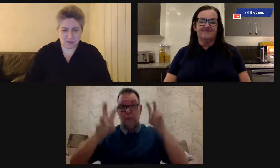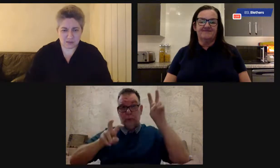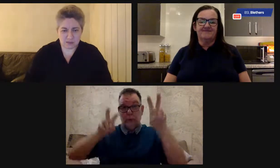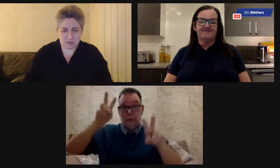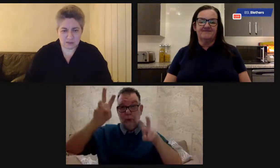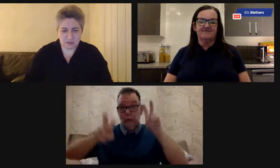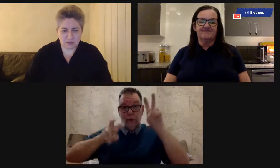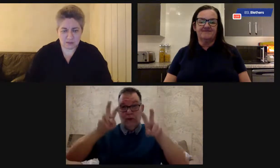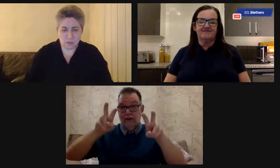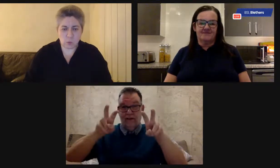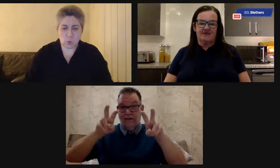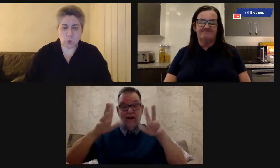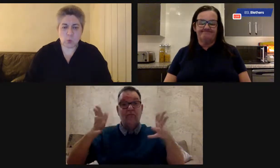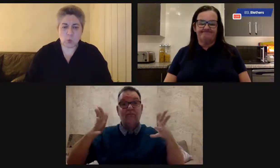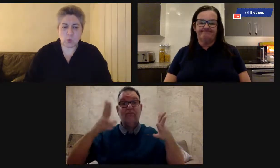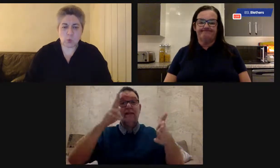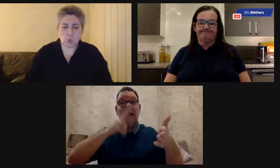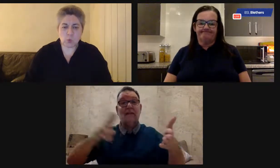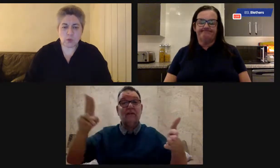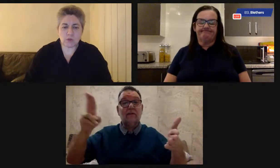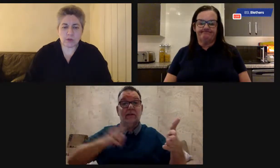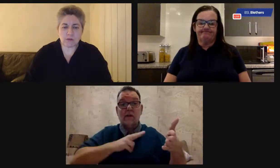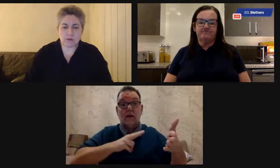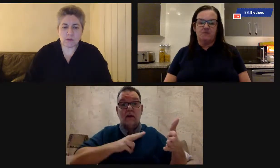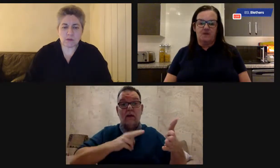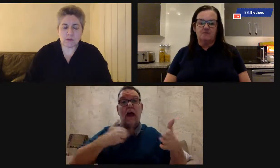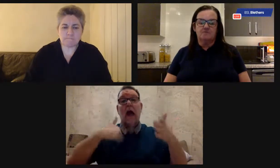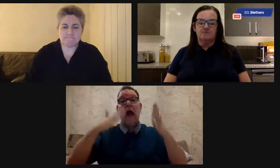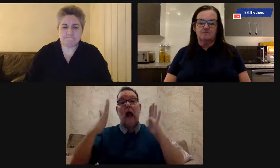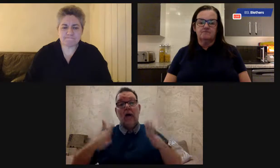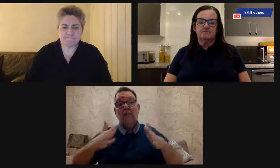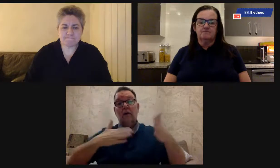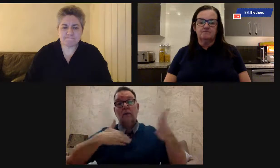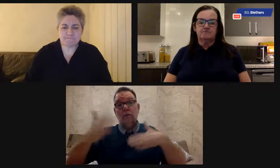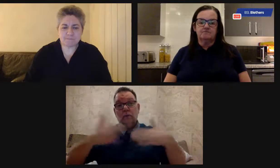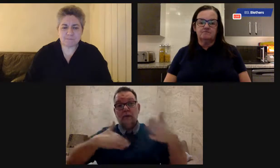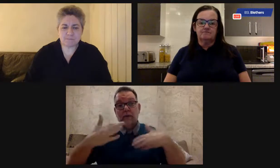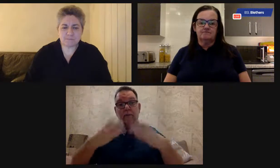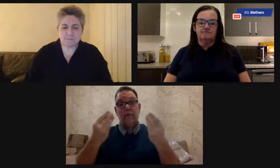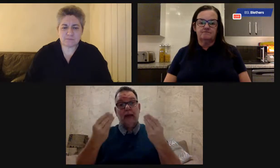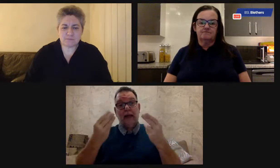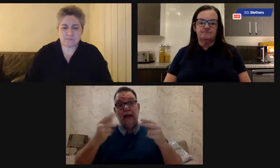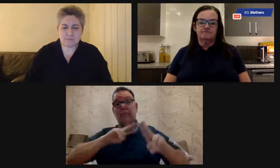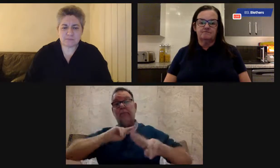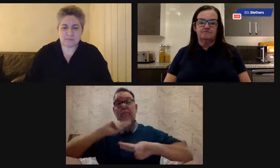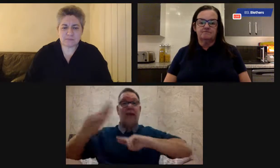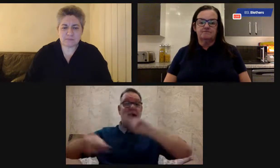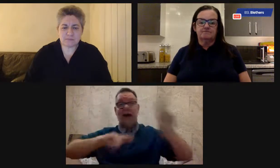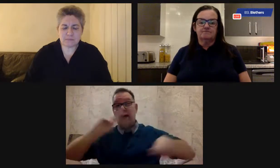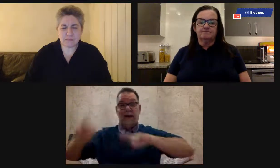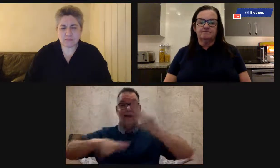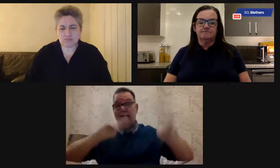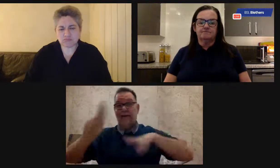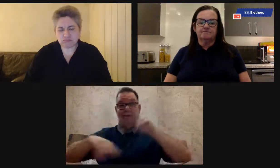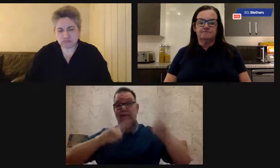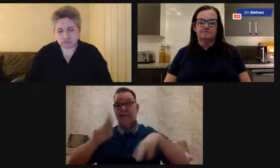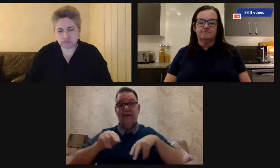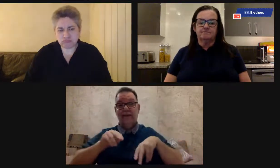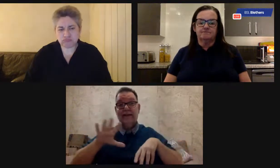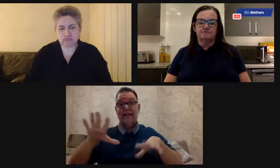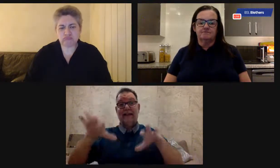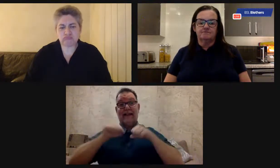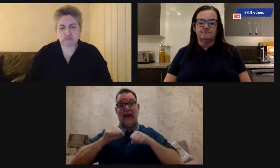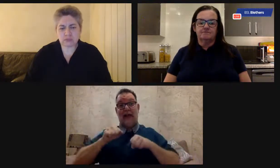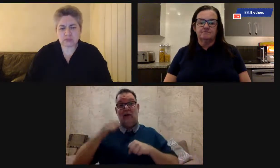uh, and there was over 400 people that were going to travel there, and we had to cancel. And I had to sort out all the money